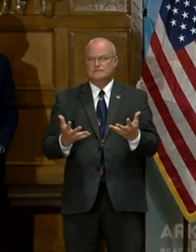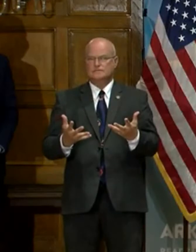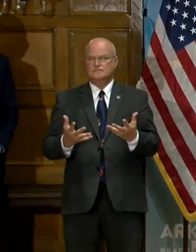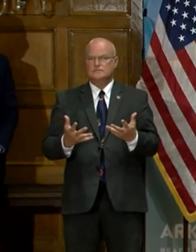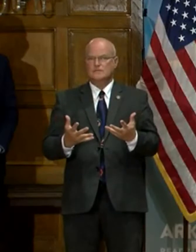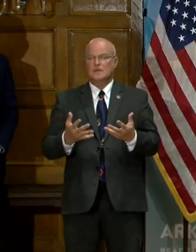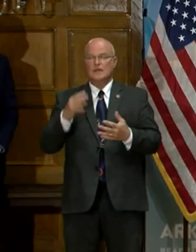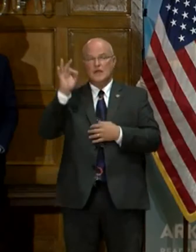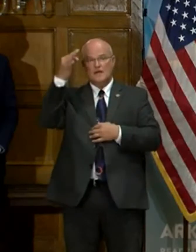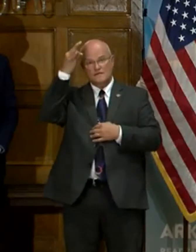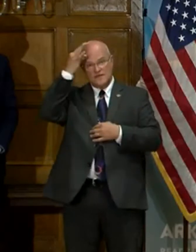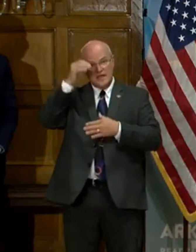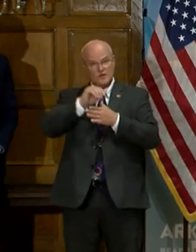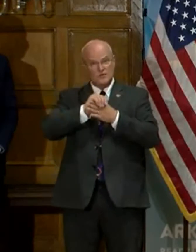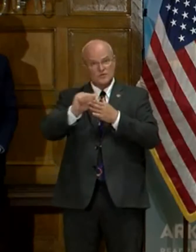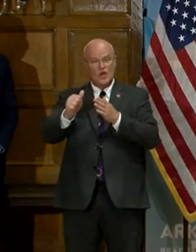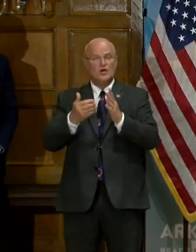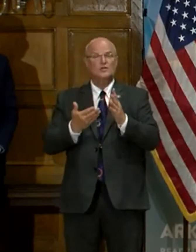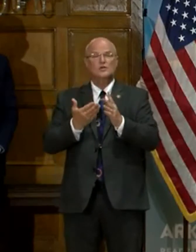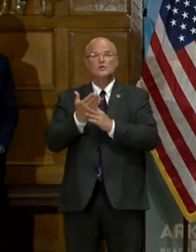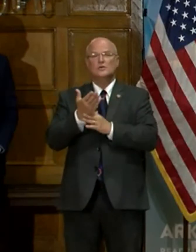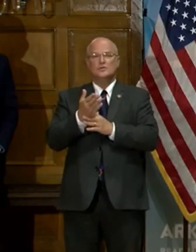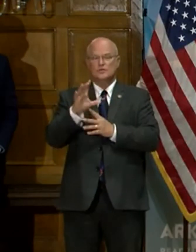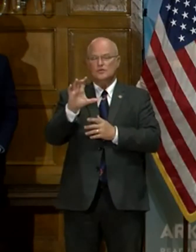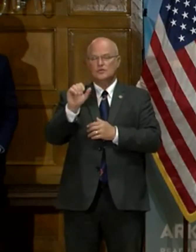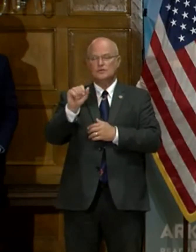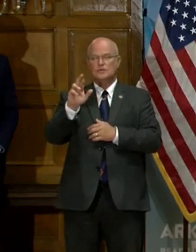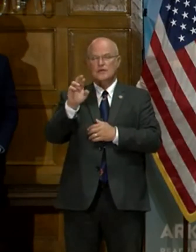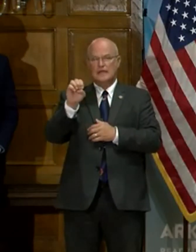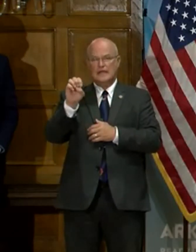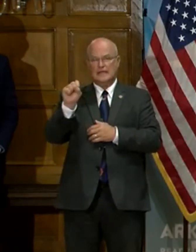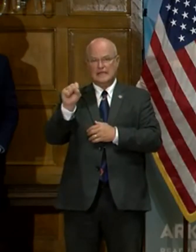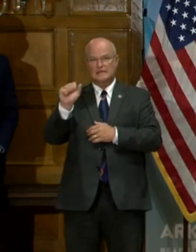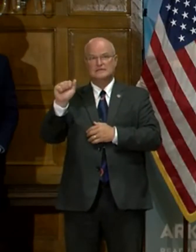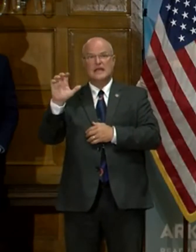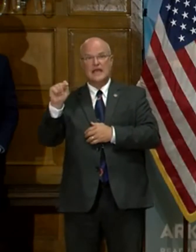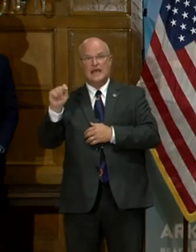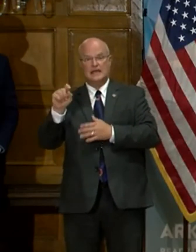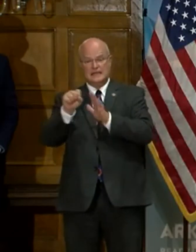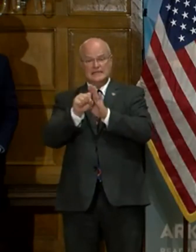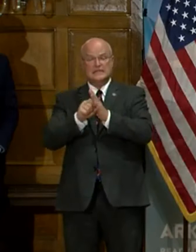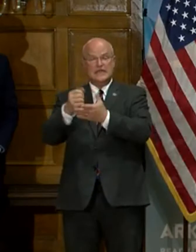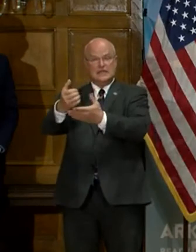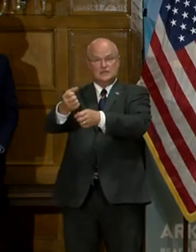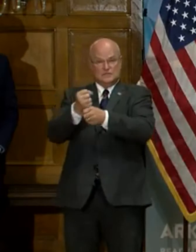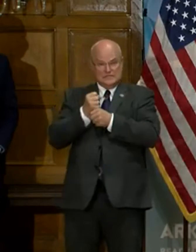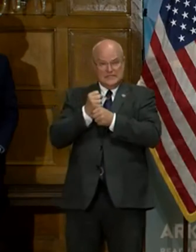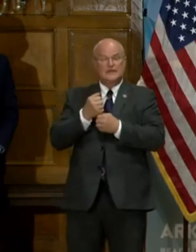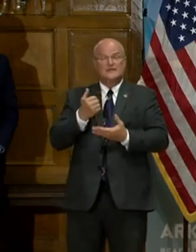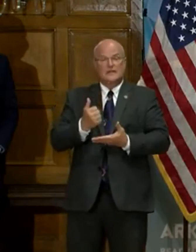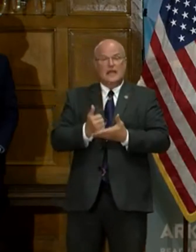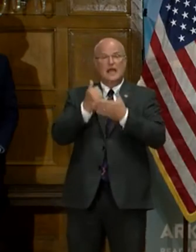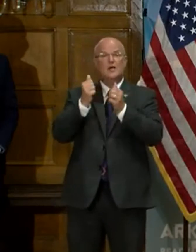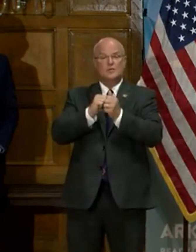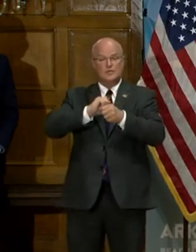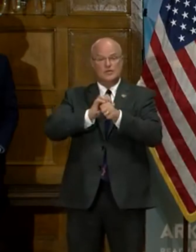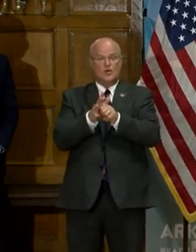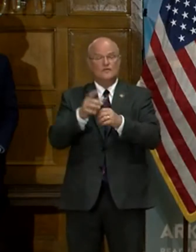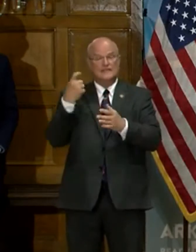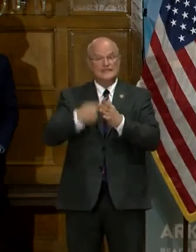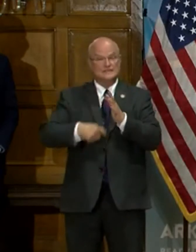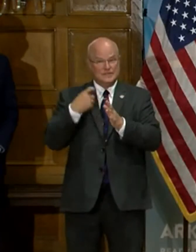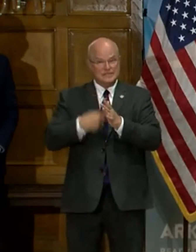There are some federal dollars through the CARES Act that the states received to help with COVID